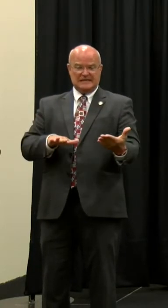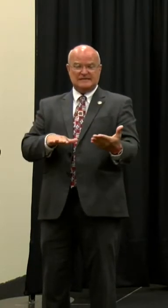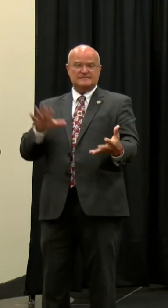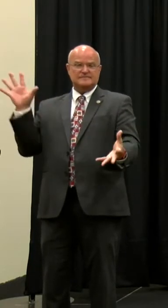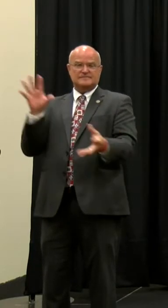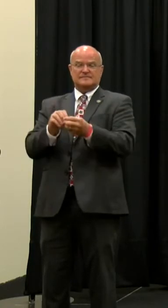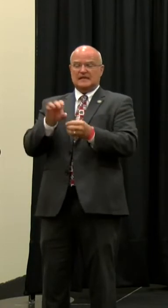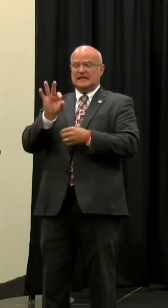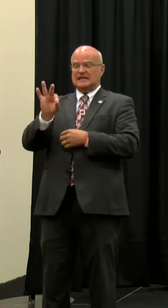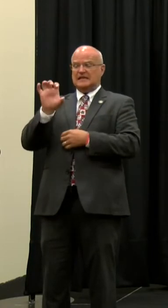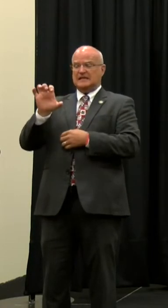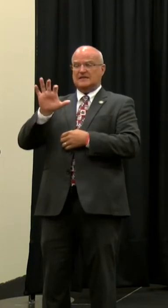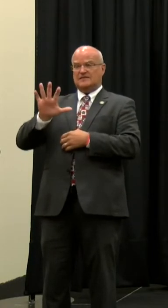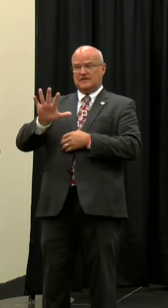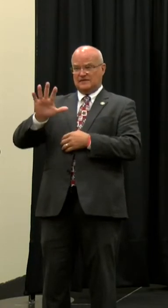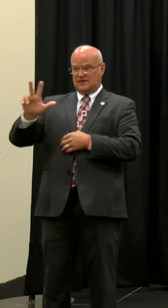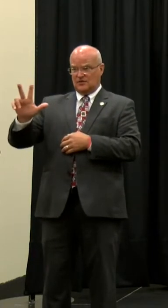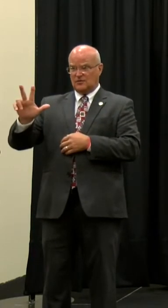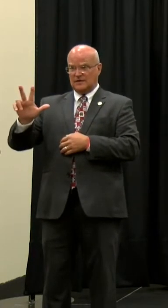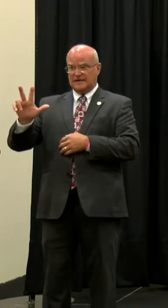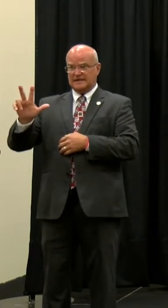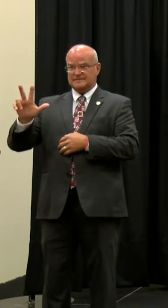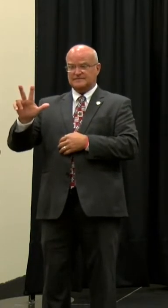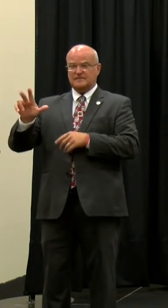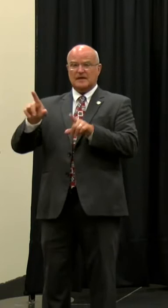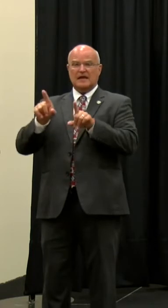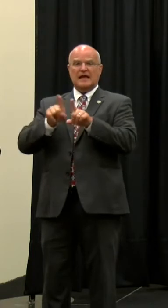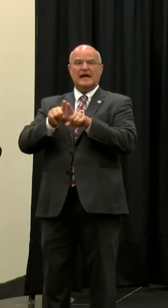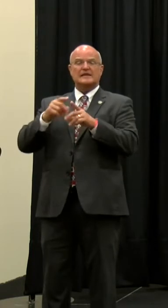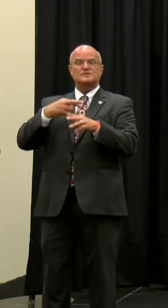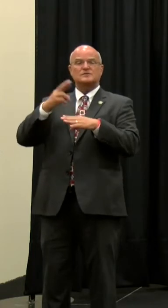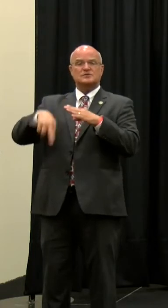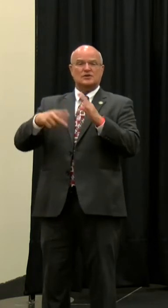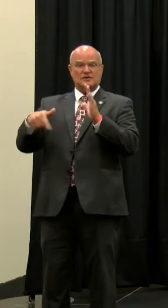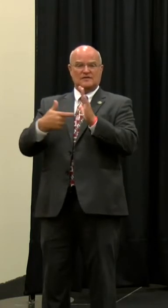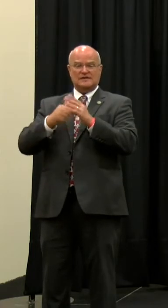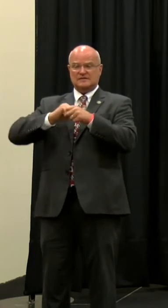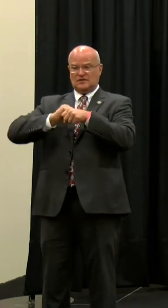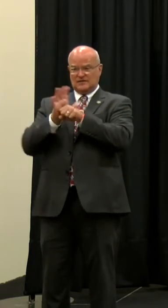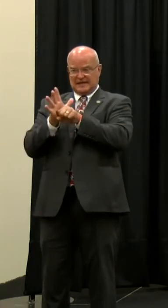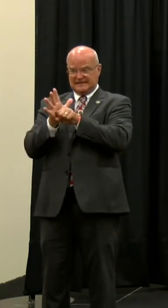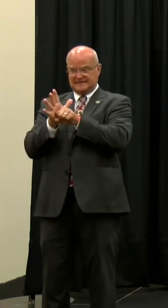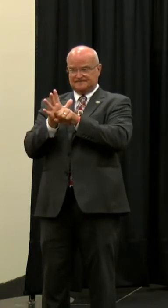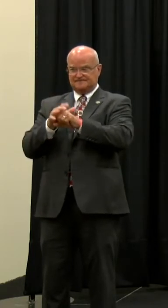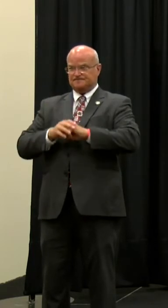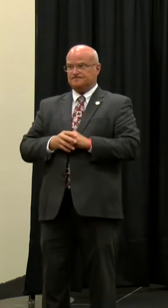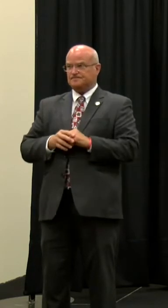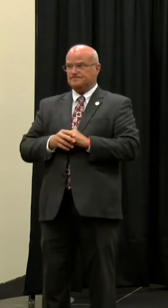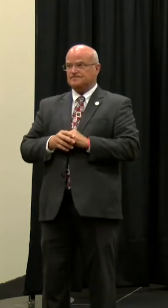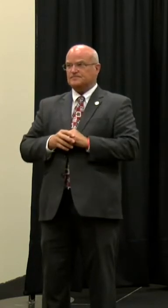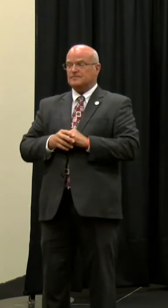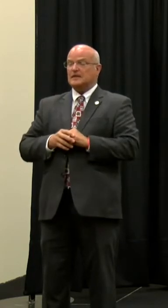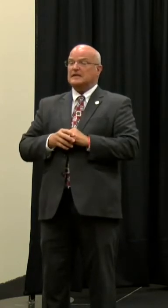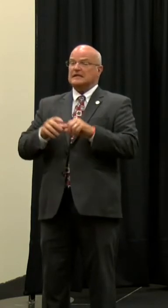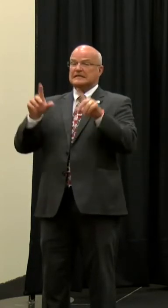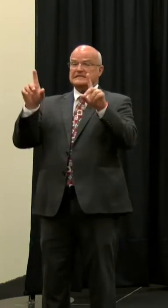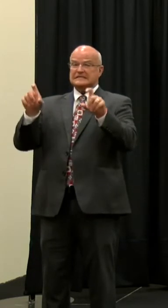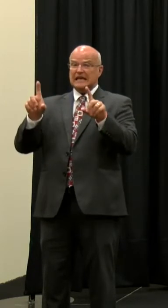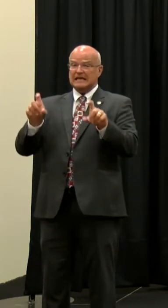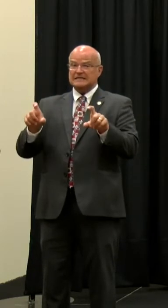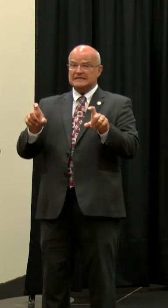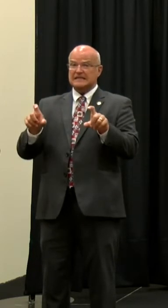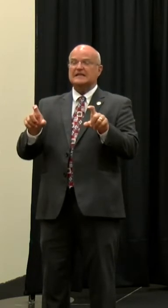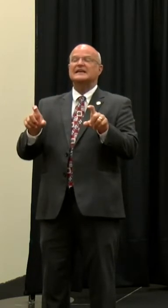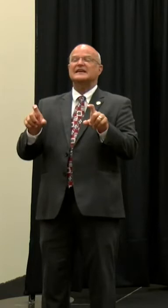to 953 deaths as a result of COVID-19. In testing, this